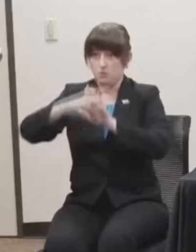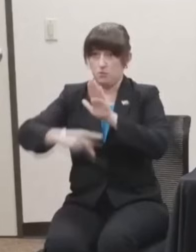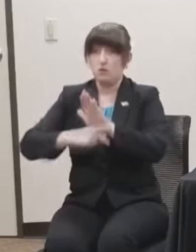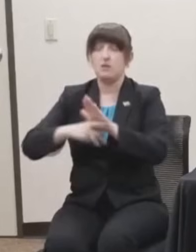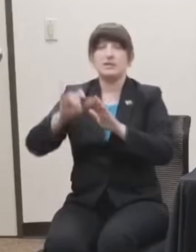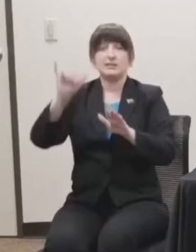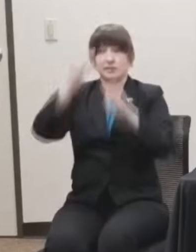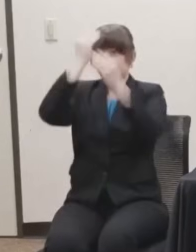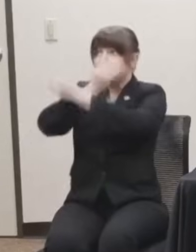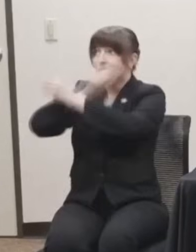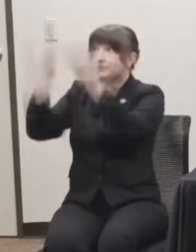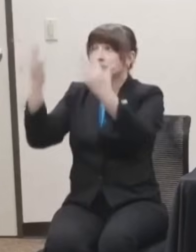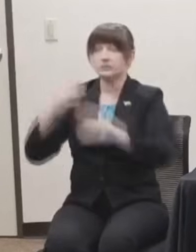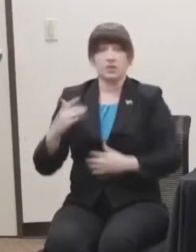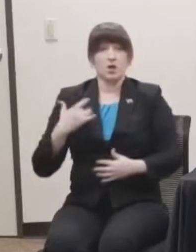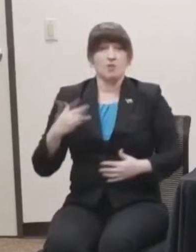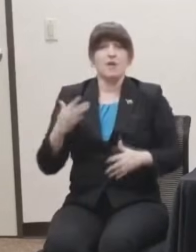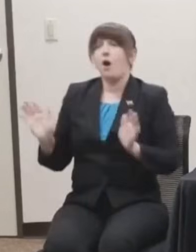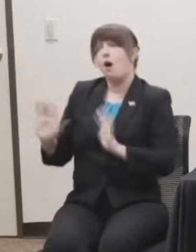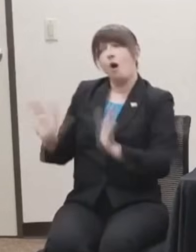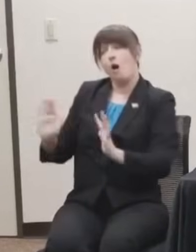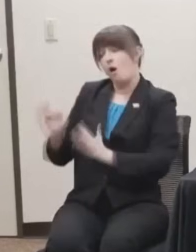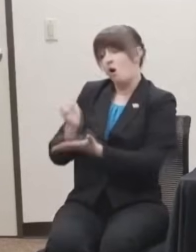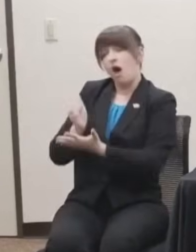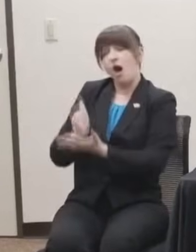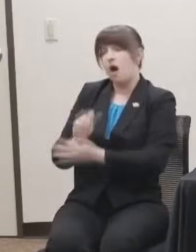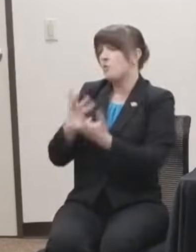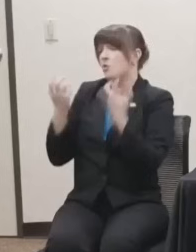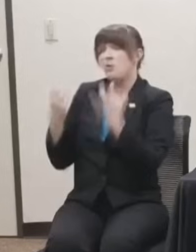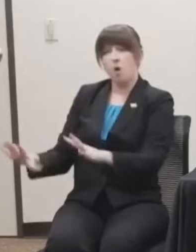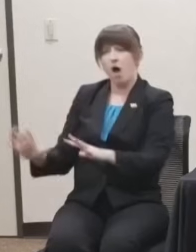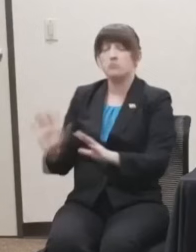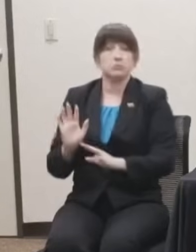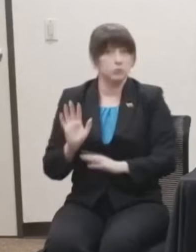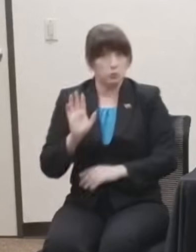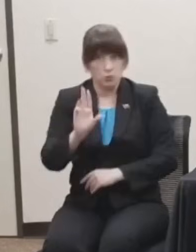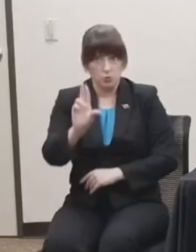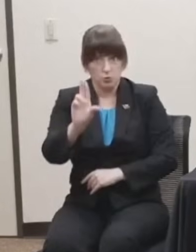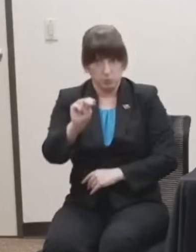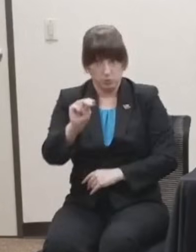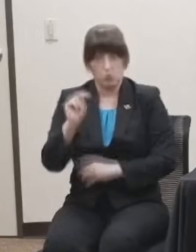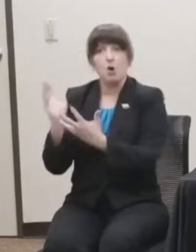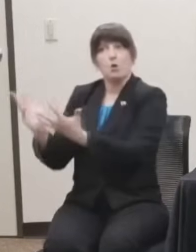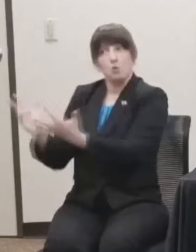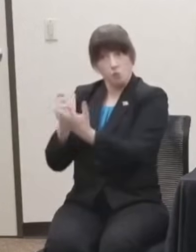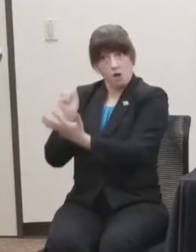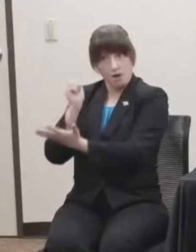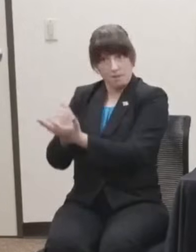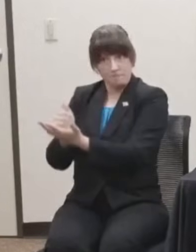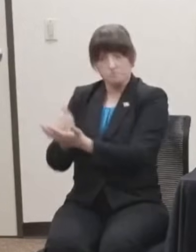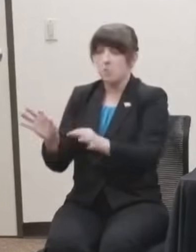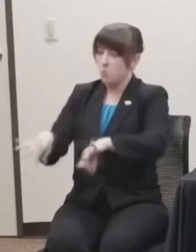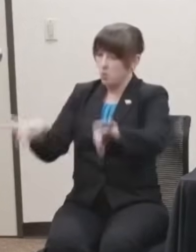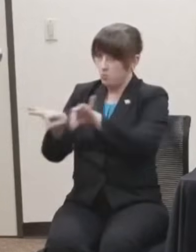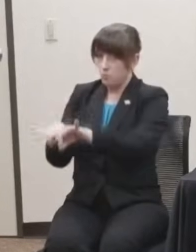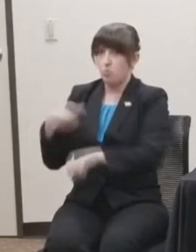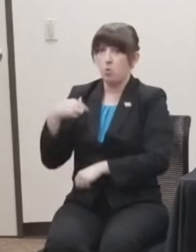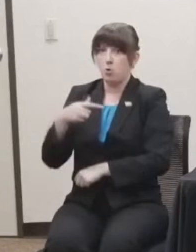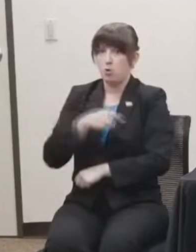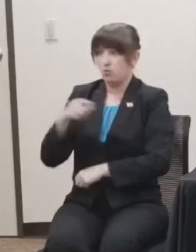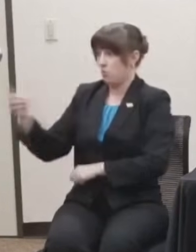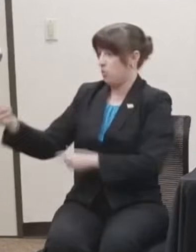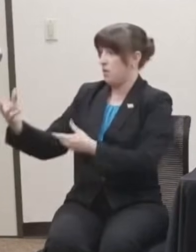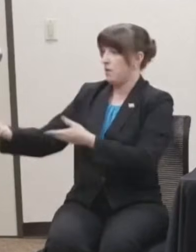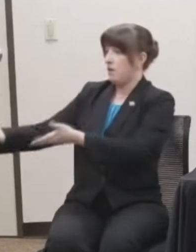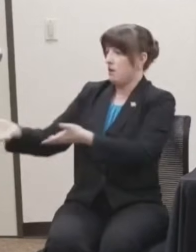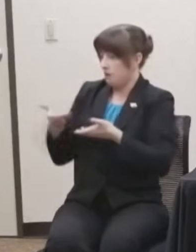think we don't need any help. It's that we want to make sure everyone helping is doing the job that we need, where we need it, and when we need it, and we have the